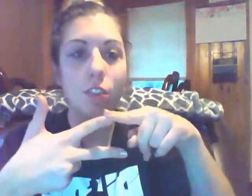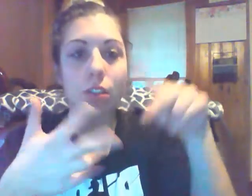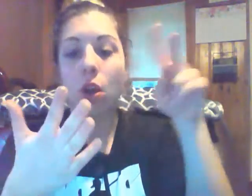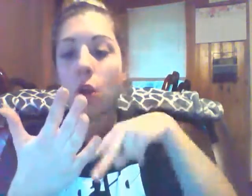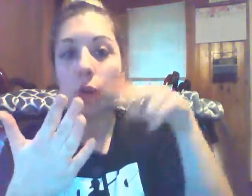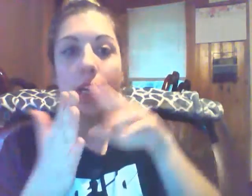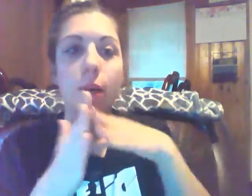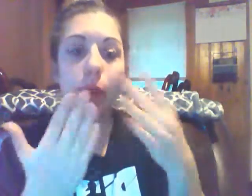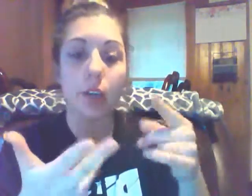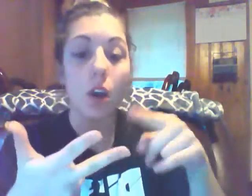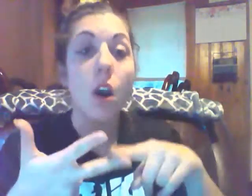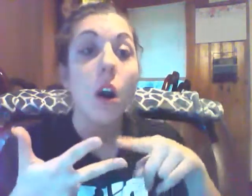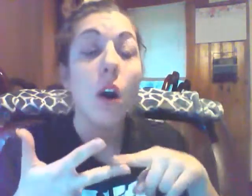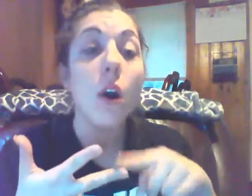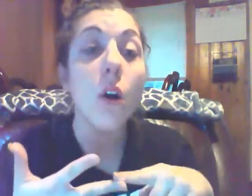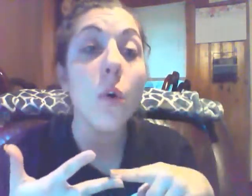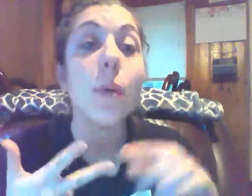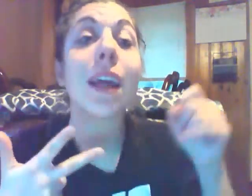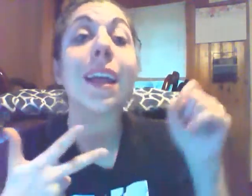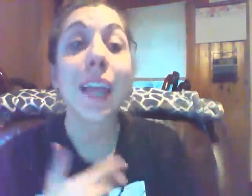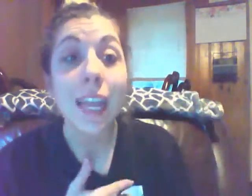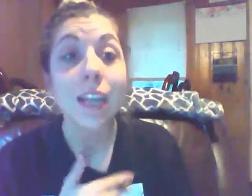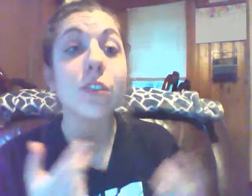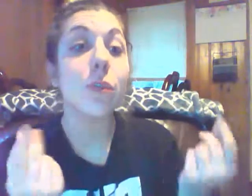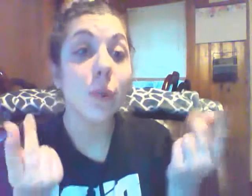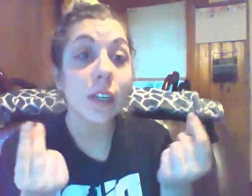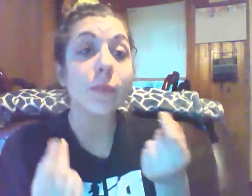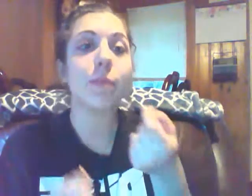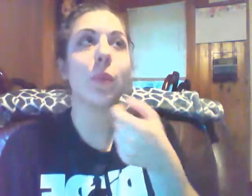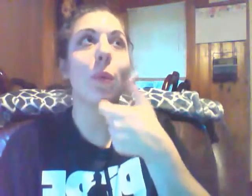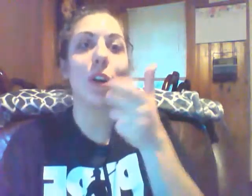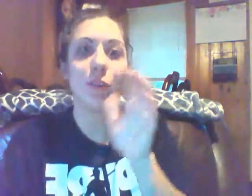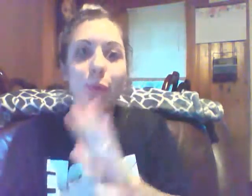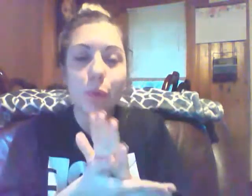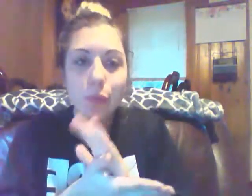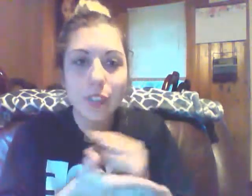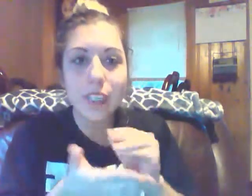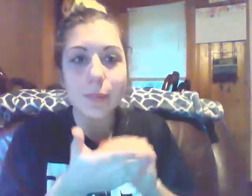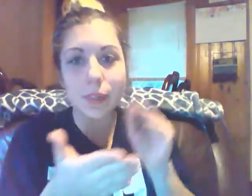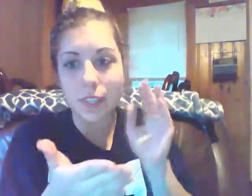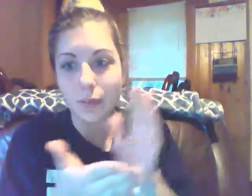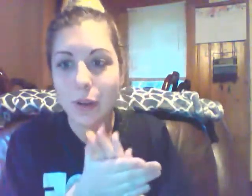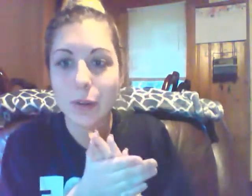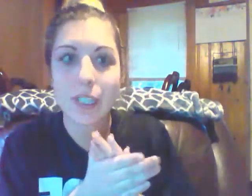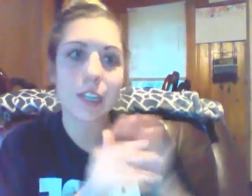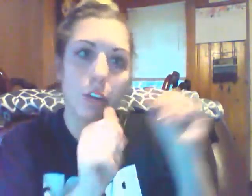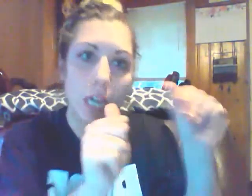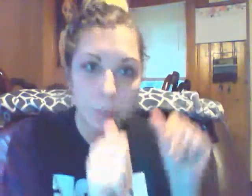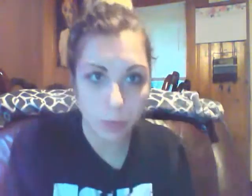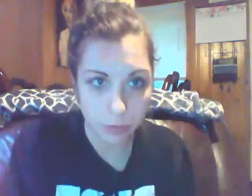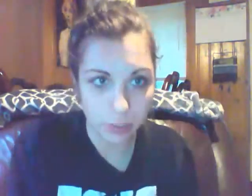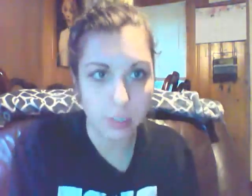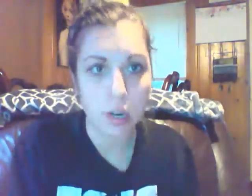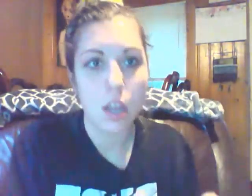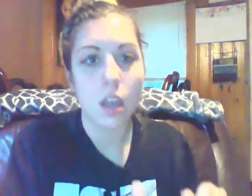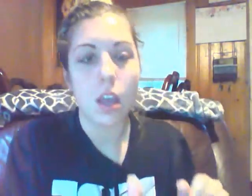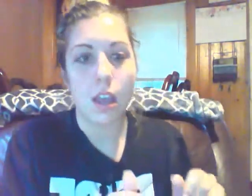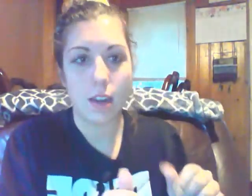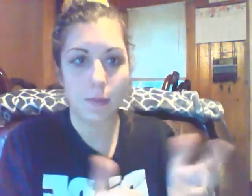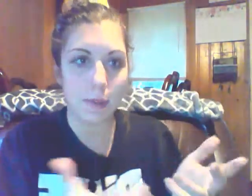just reading a book. Oh, but I can do what? Watch a movie, put down notes, and then create a poster. And maybe